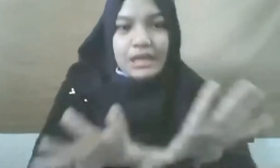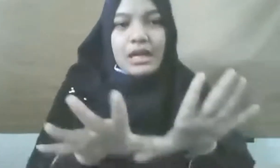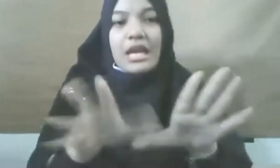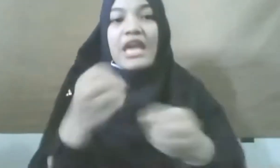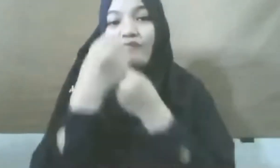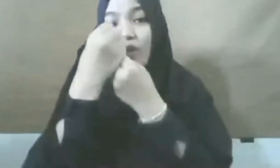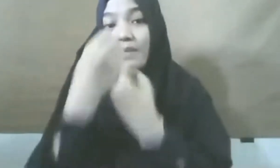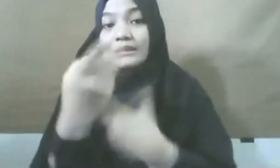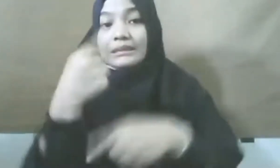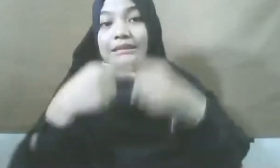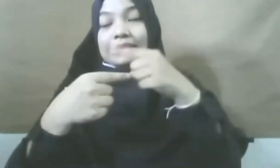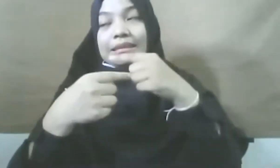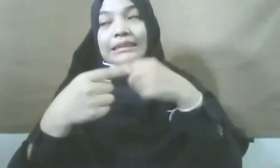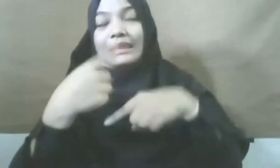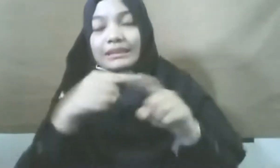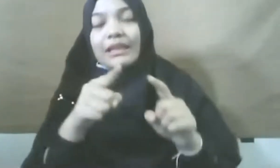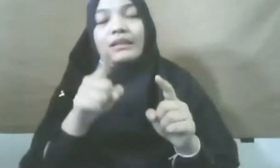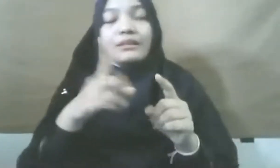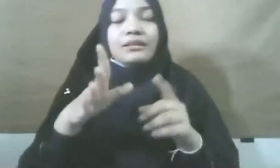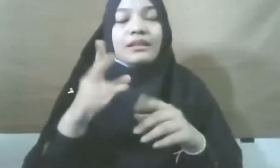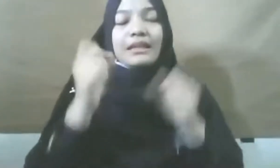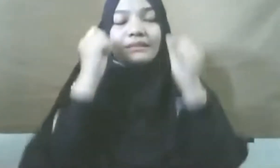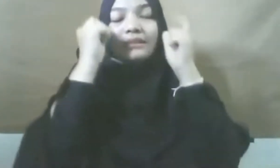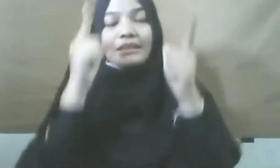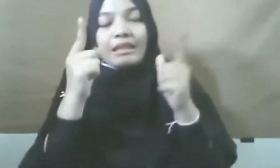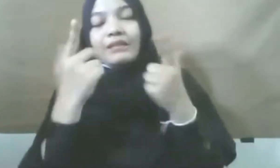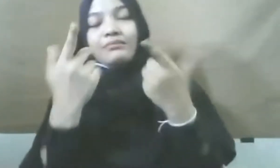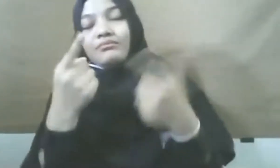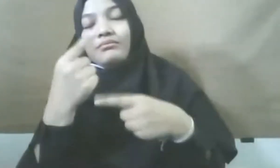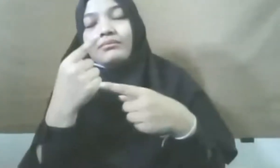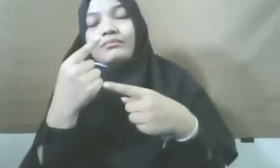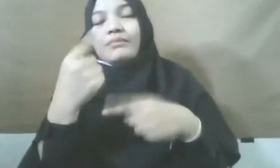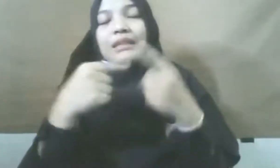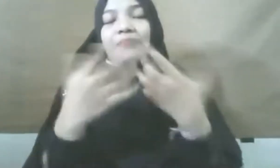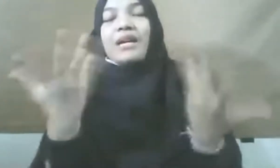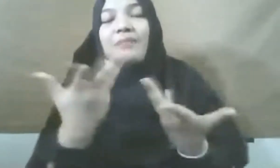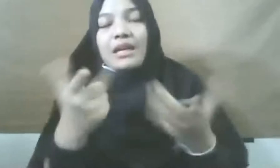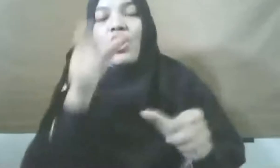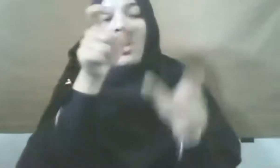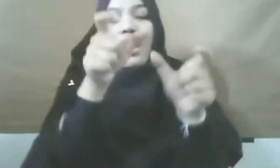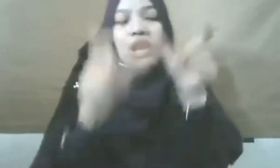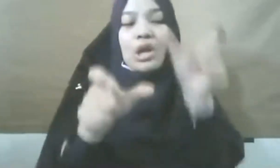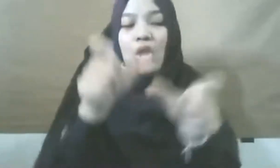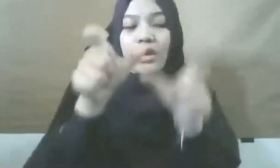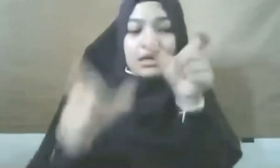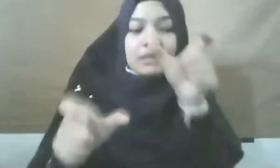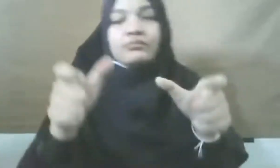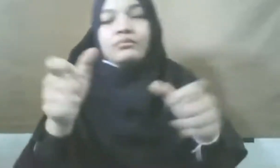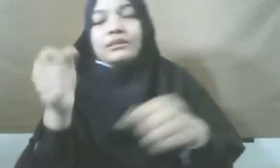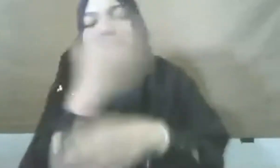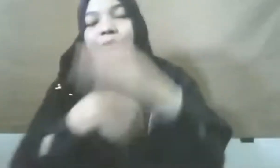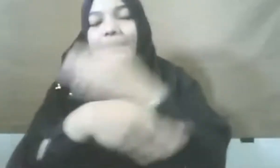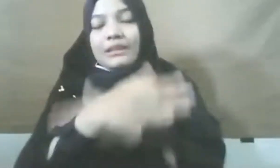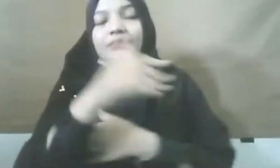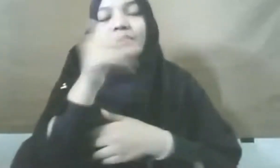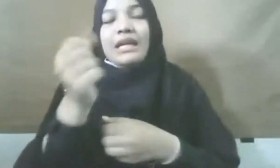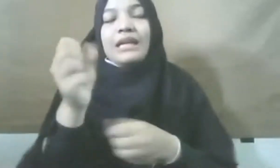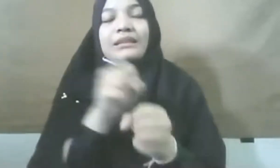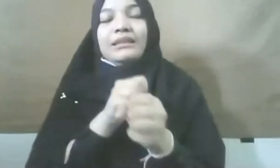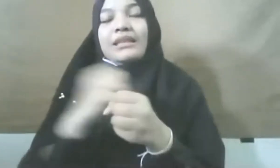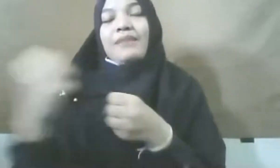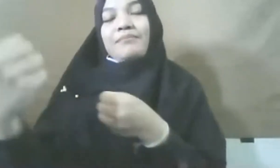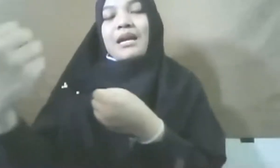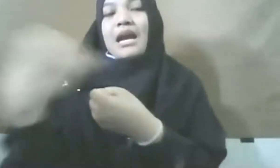approach and must protect people with disabilities because of the different type of disabilities and also